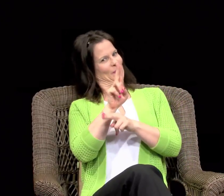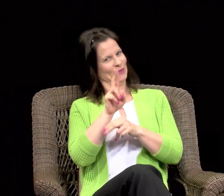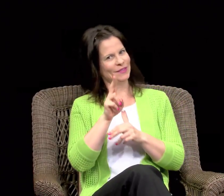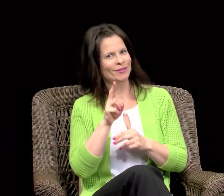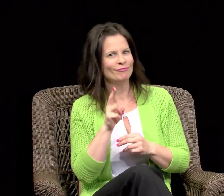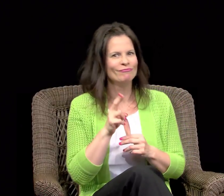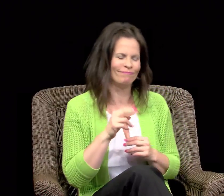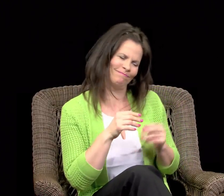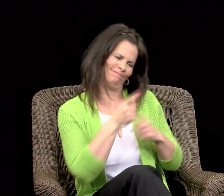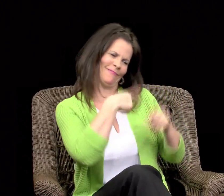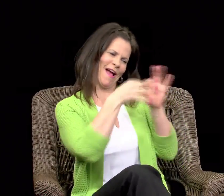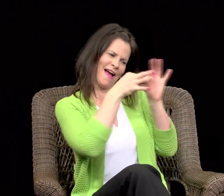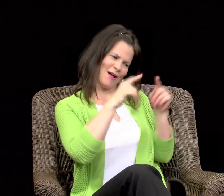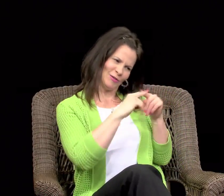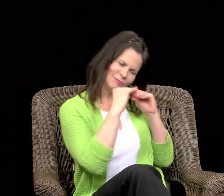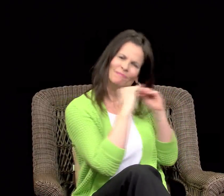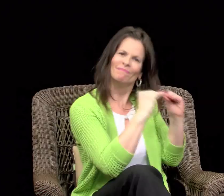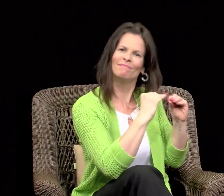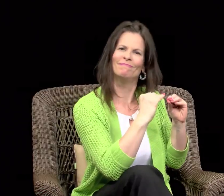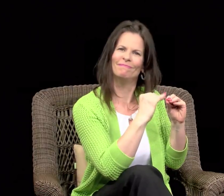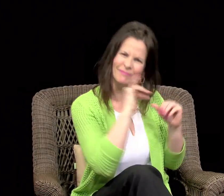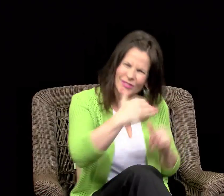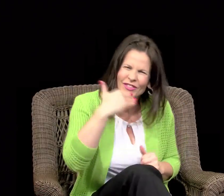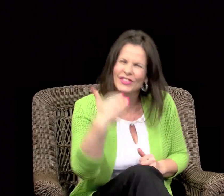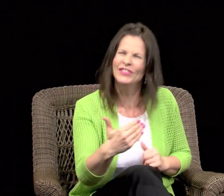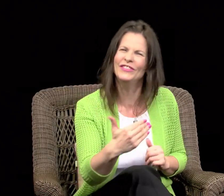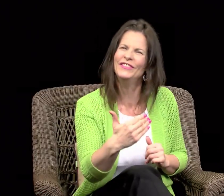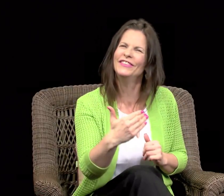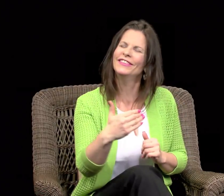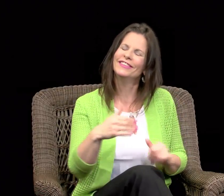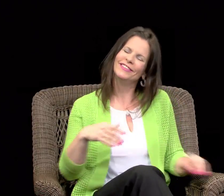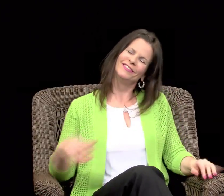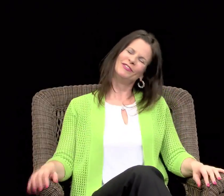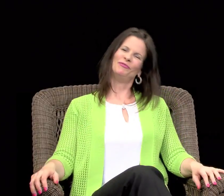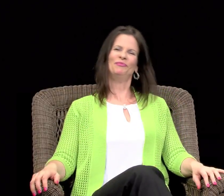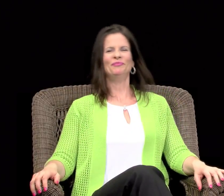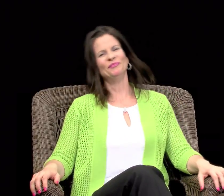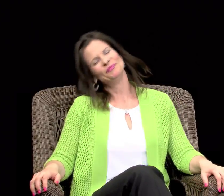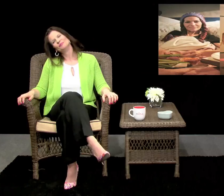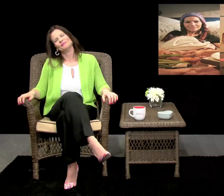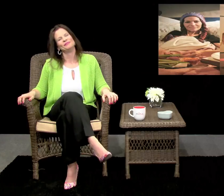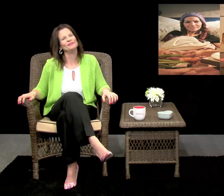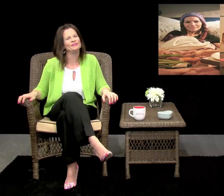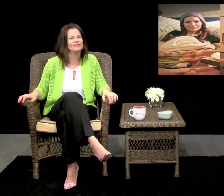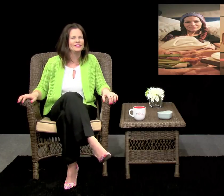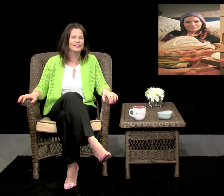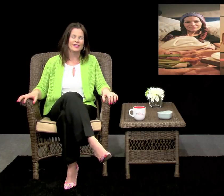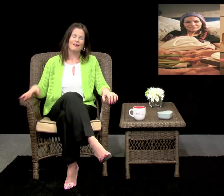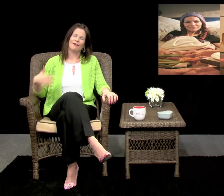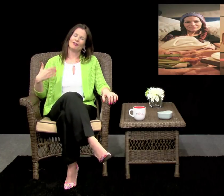So that was wonderful that Joey used it to teach her daughter, and it was really nice.